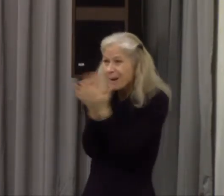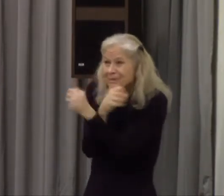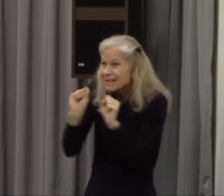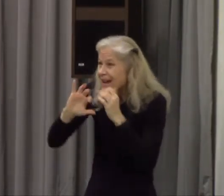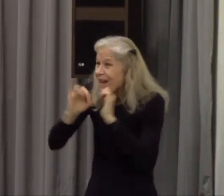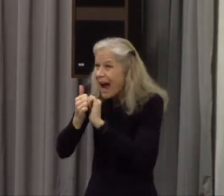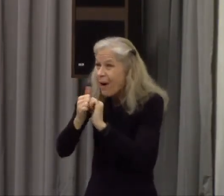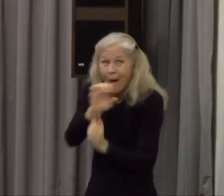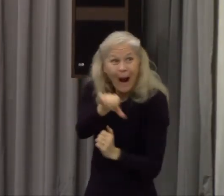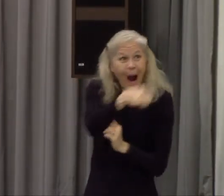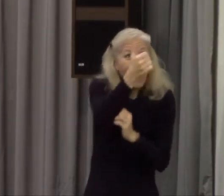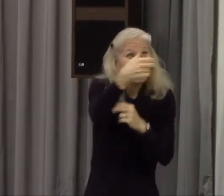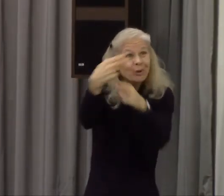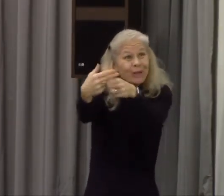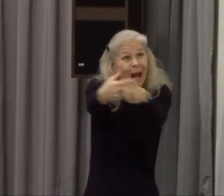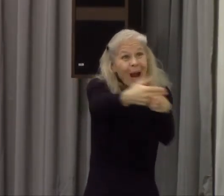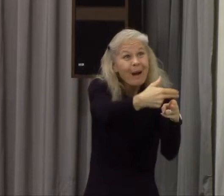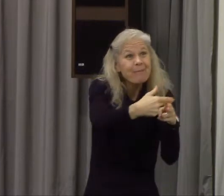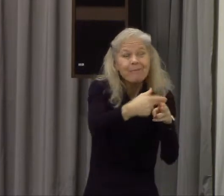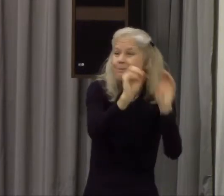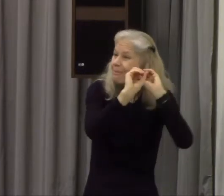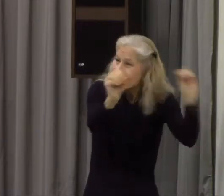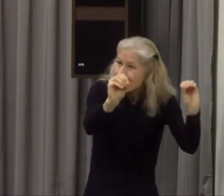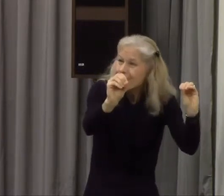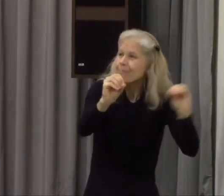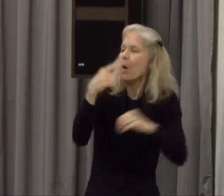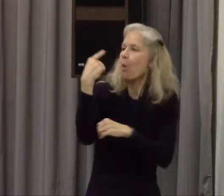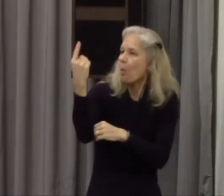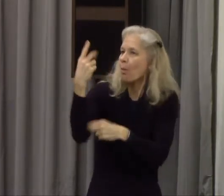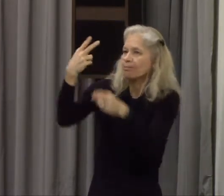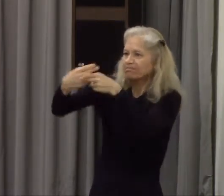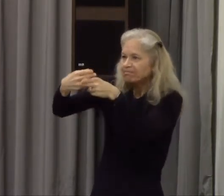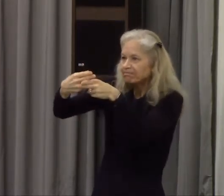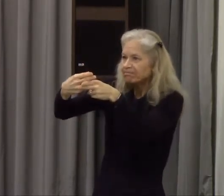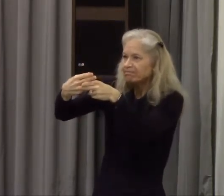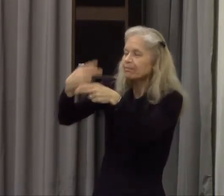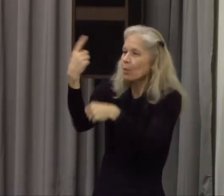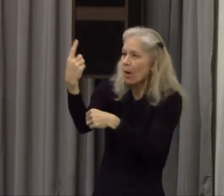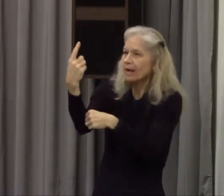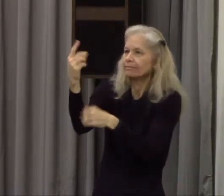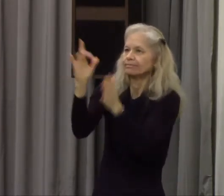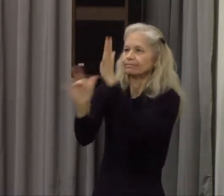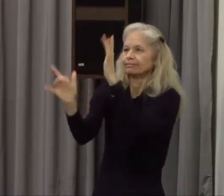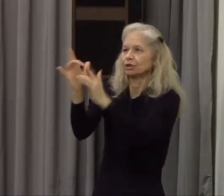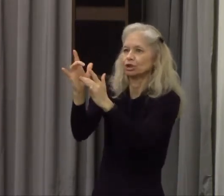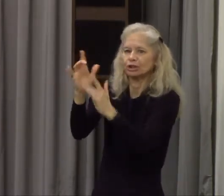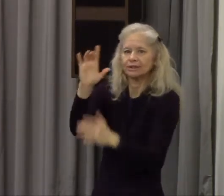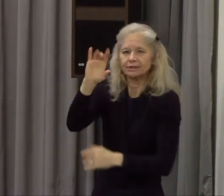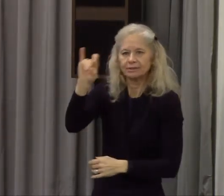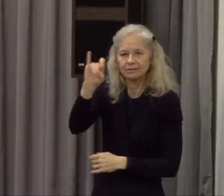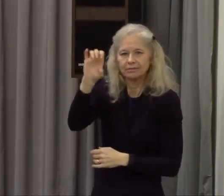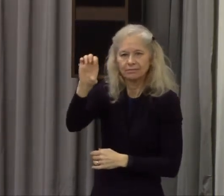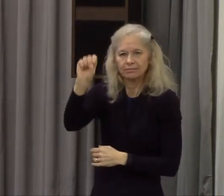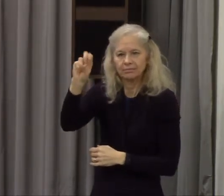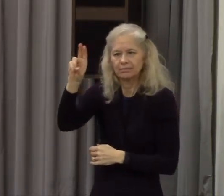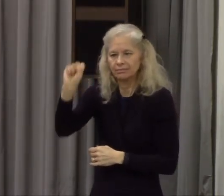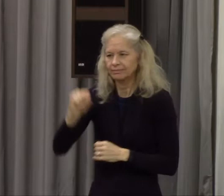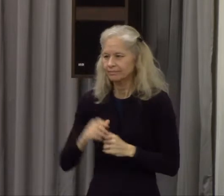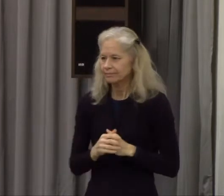name under heaven given among men whereby we must be saved. There's only one. Amen. Folks, God only